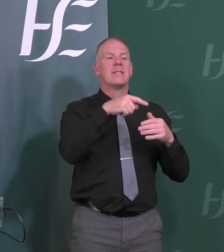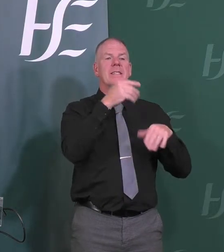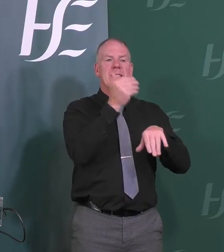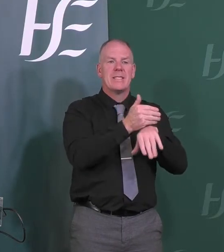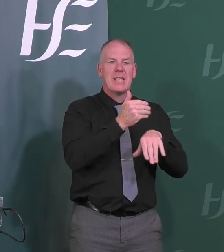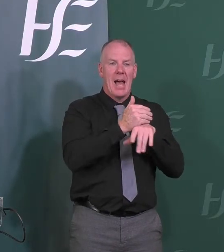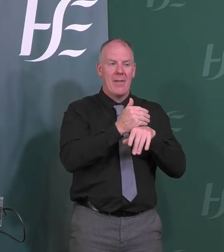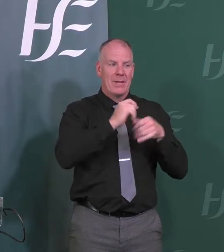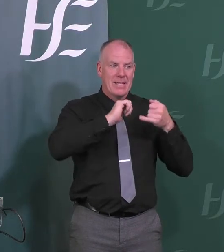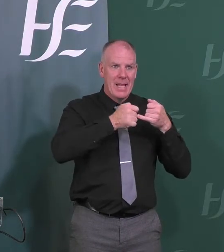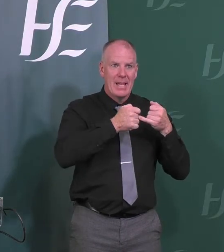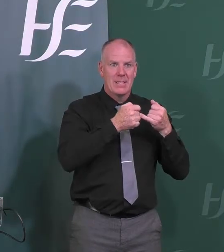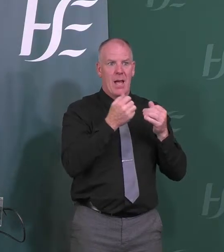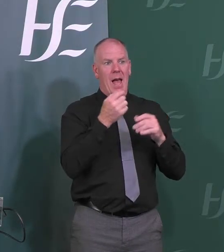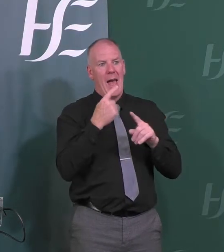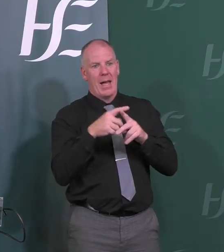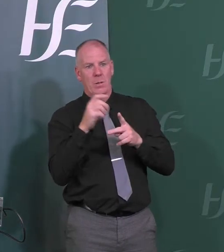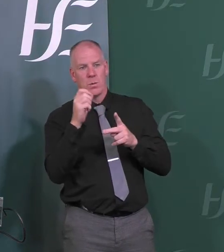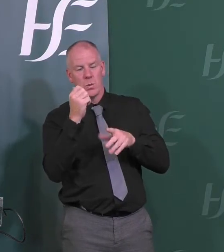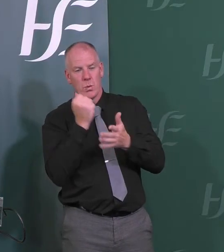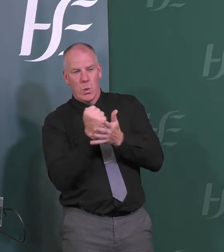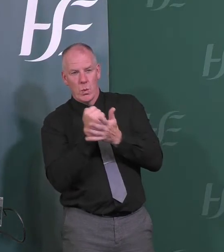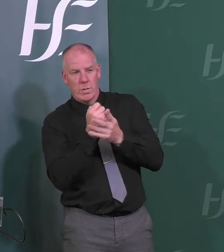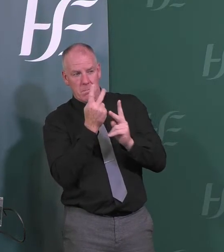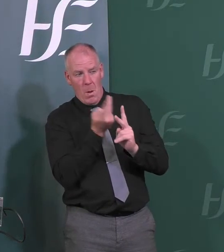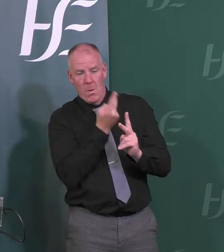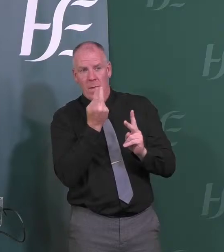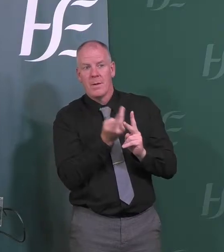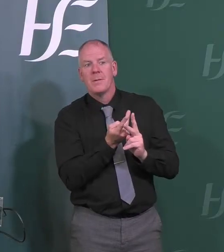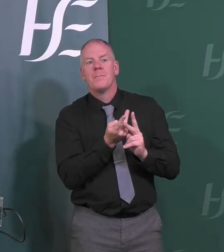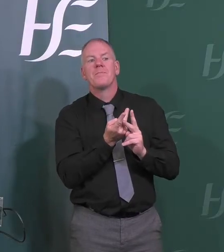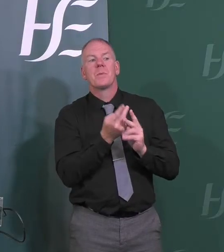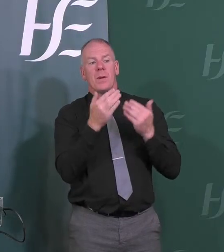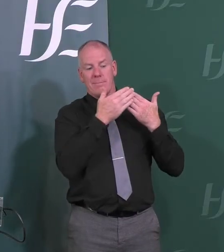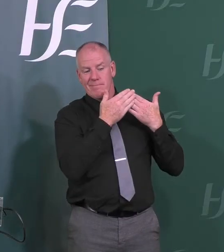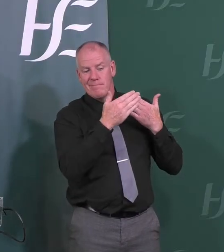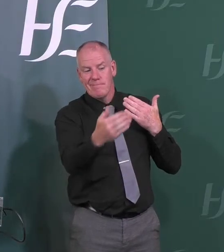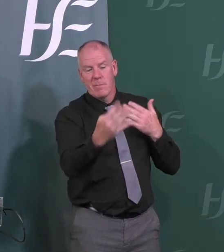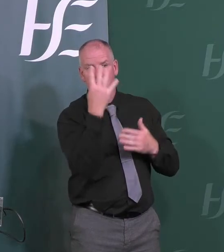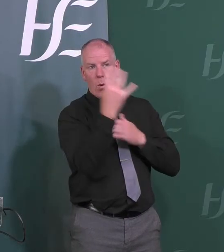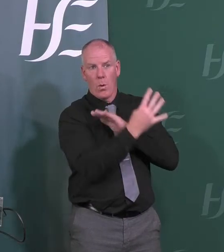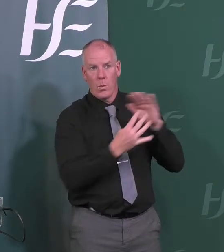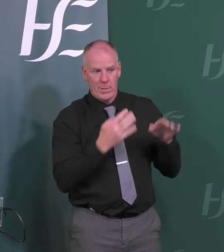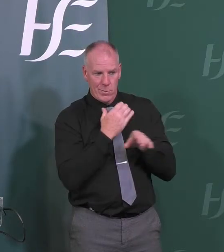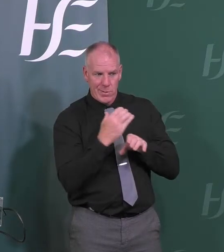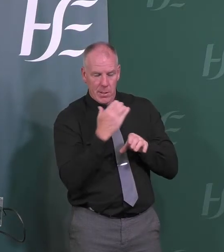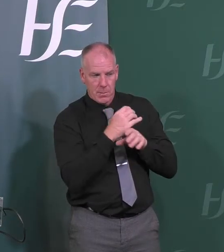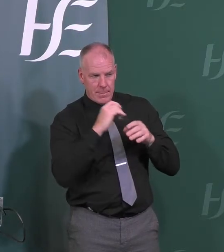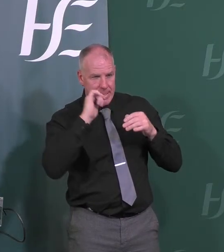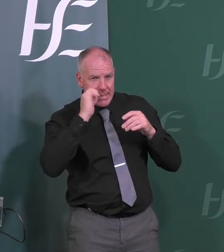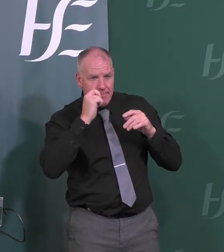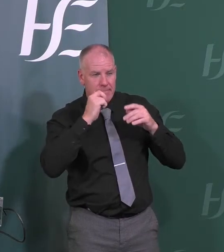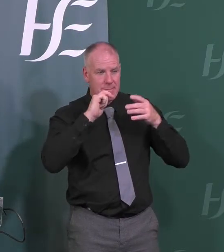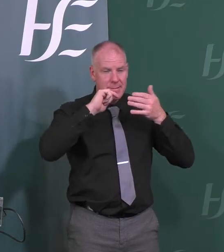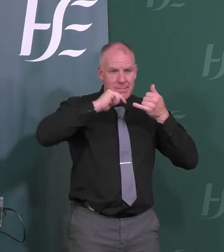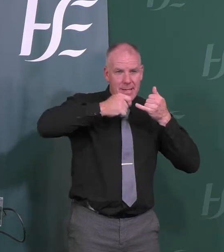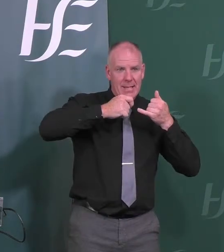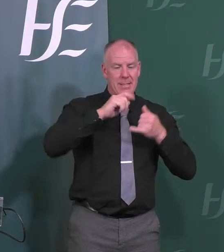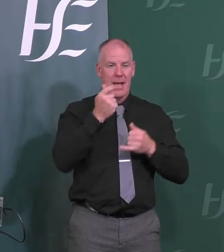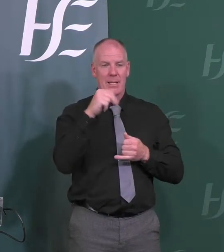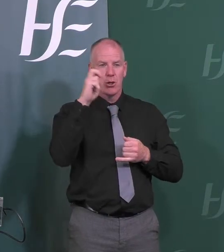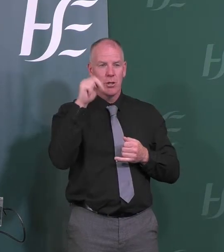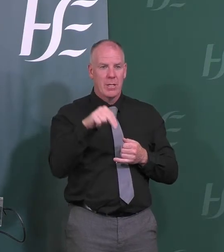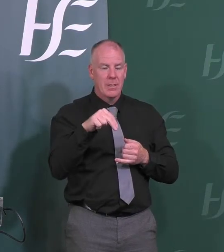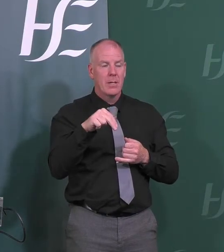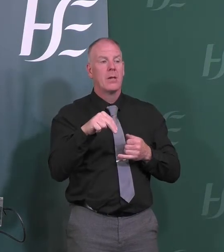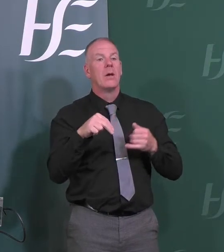staff and students. That is going to commence for the next cover of the next 4 weeks. We're also starting in those